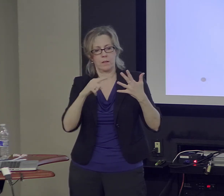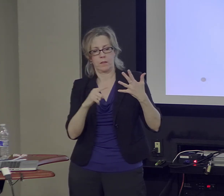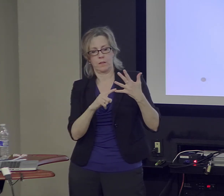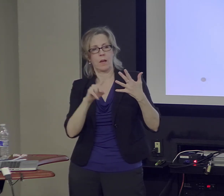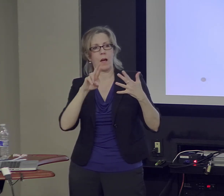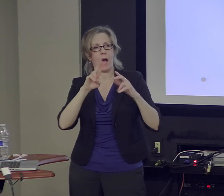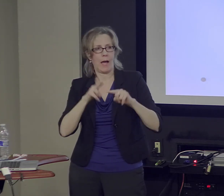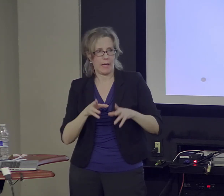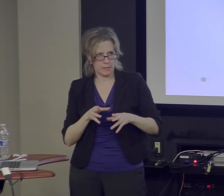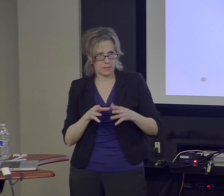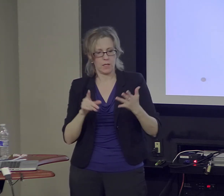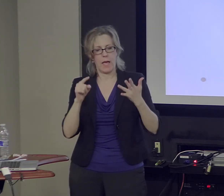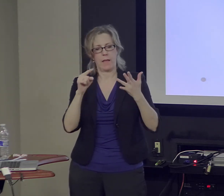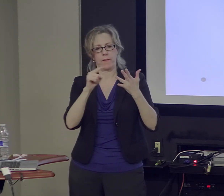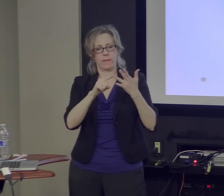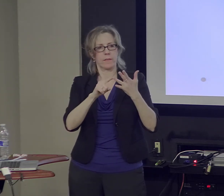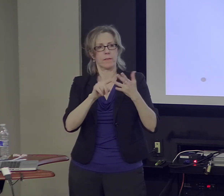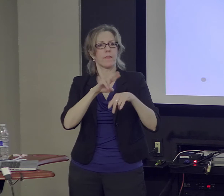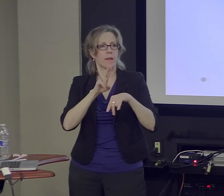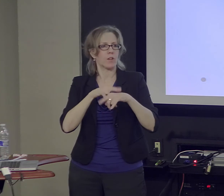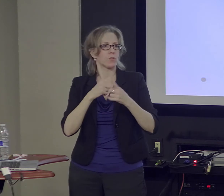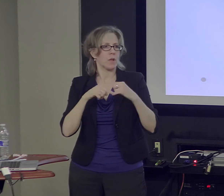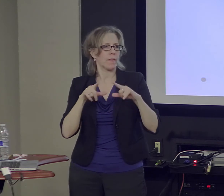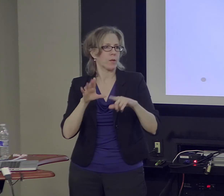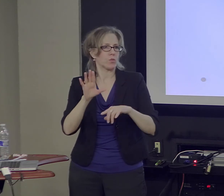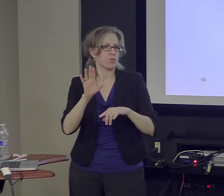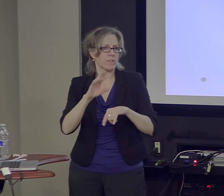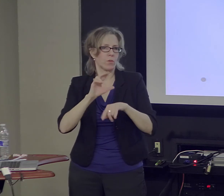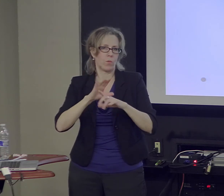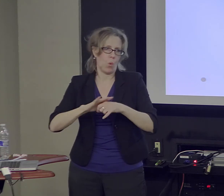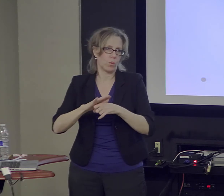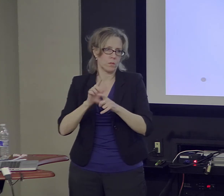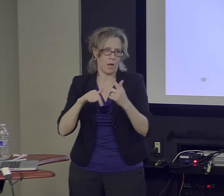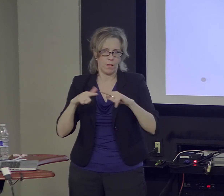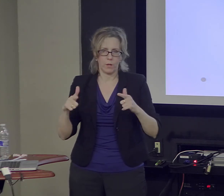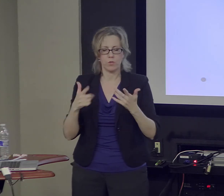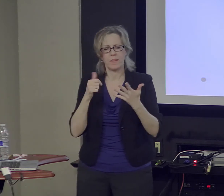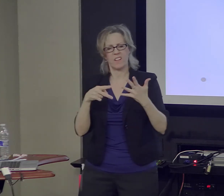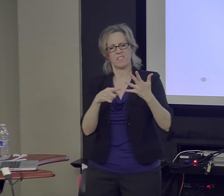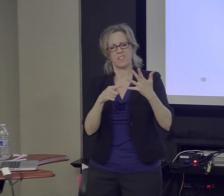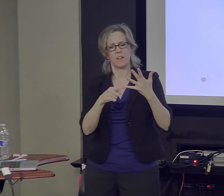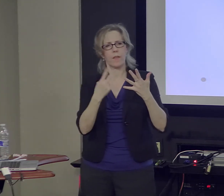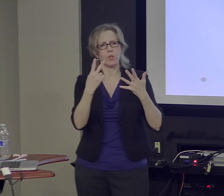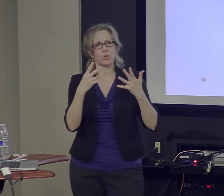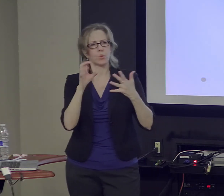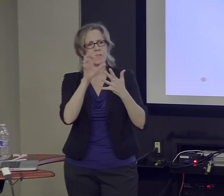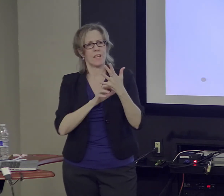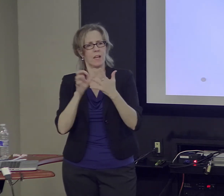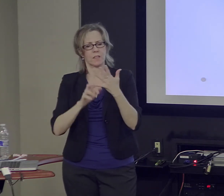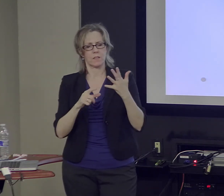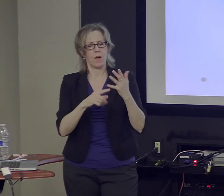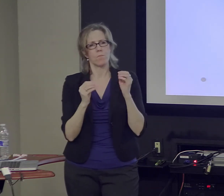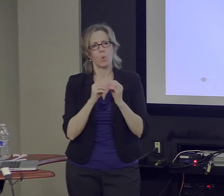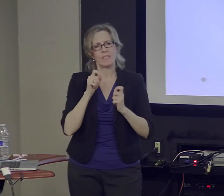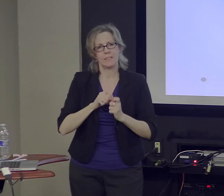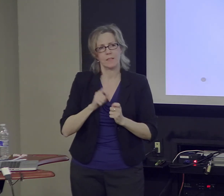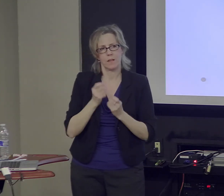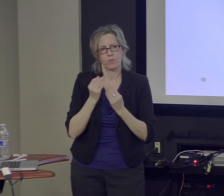So for example, they will see several video clips in International Sign Language. They will see one from a sign language that's